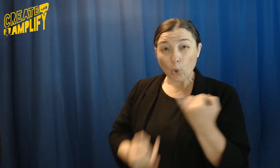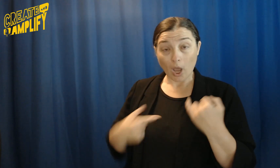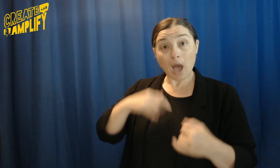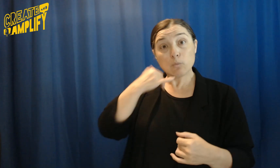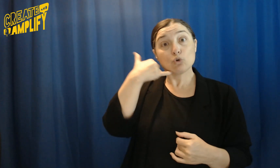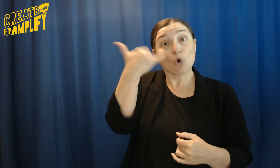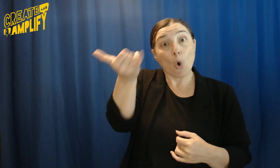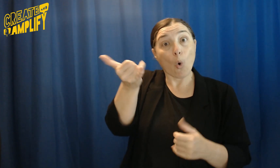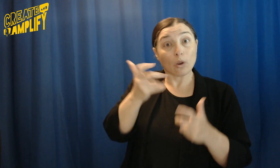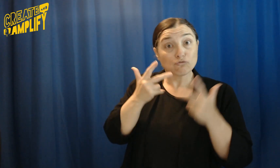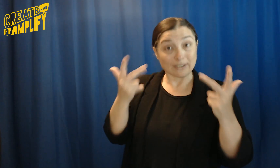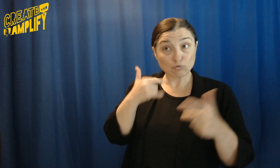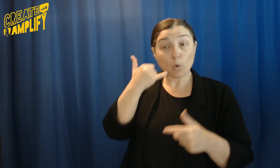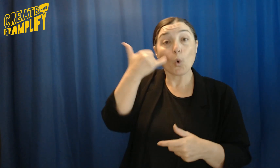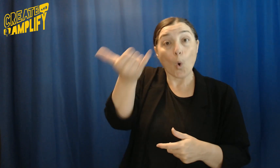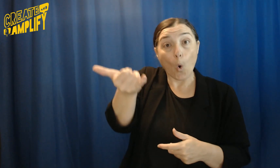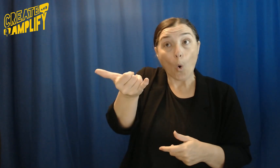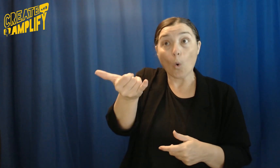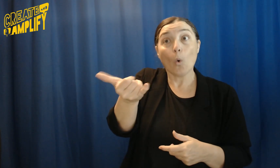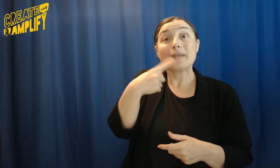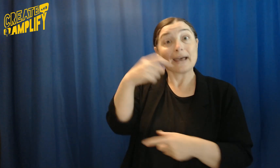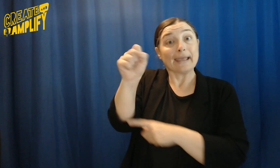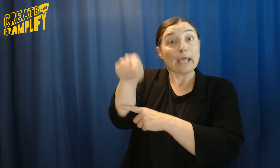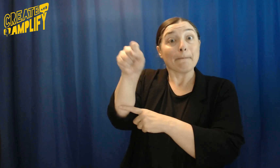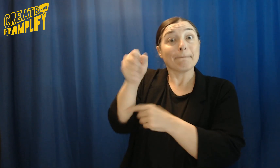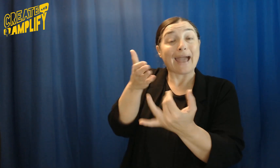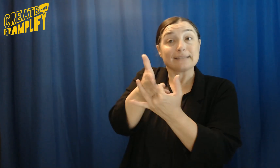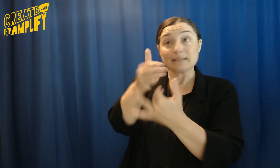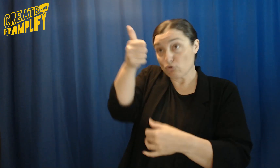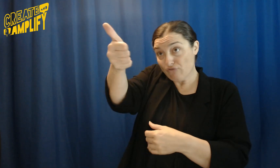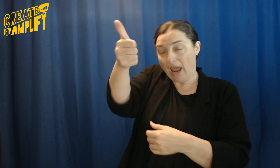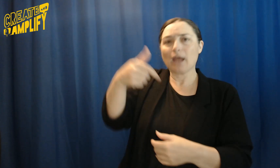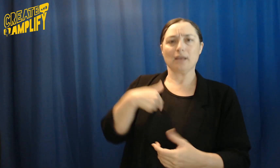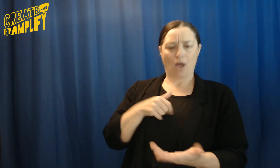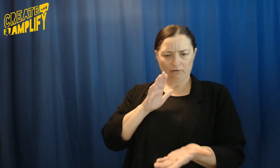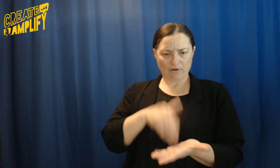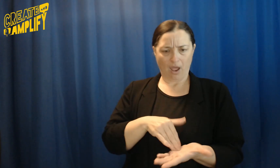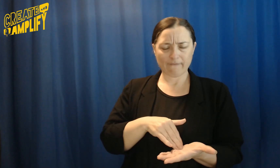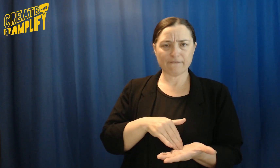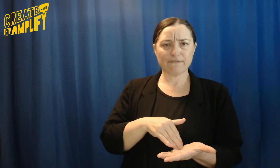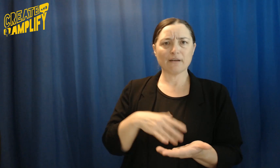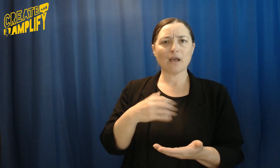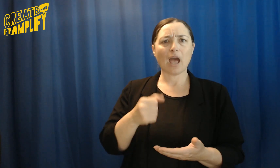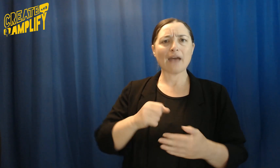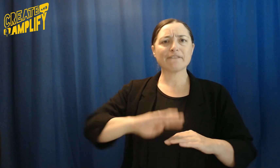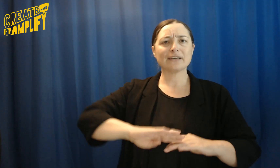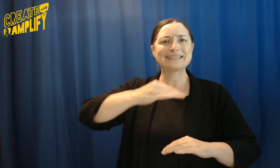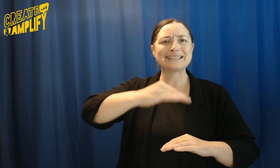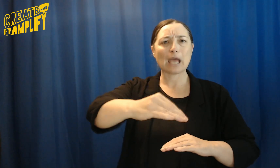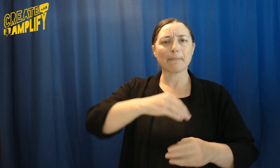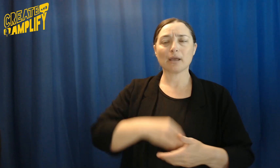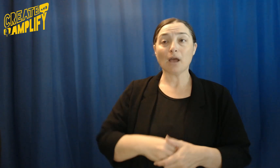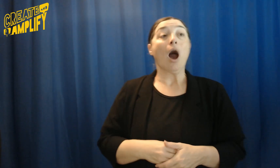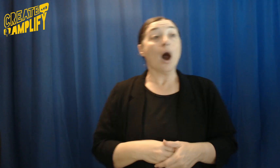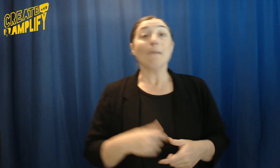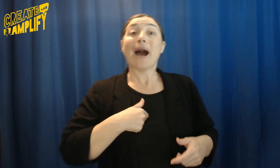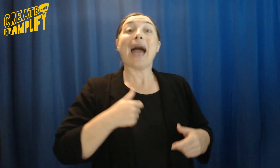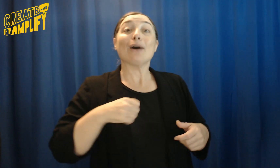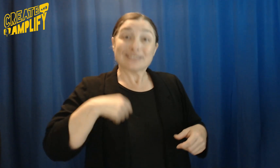restaurants and they'll say, yeah, we're accessible. And then I get there and there's a step. And they say, oh, yeah, but our staff are happy to help you.